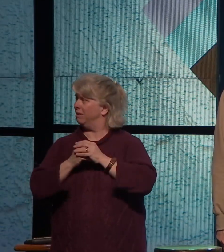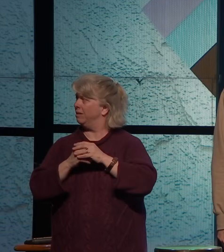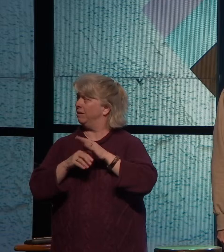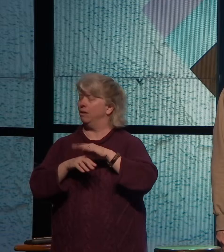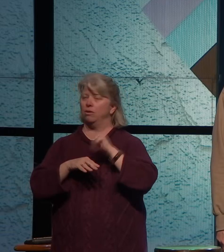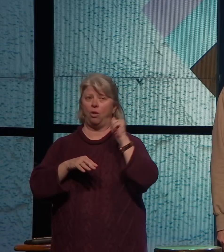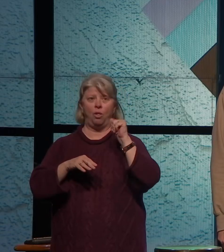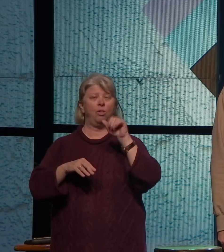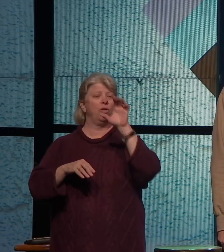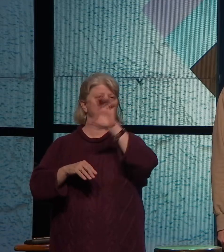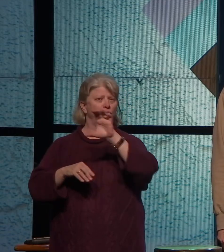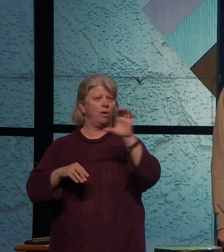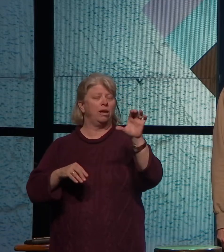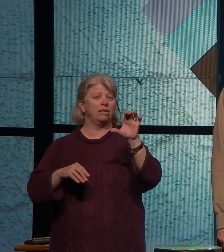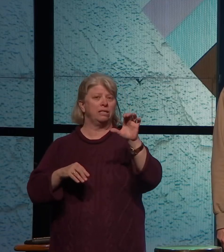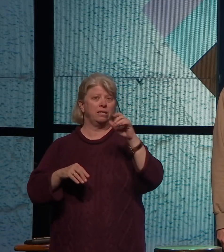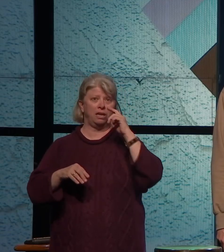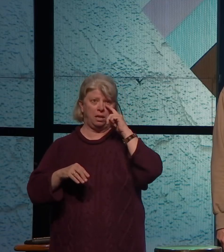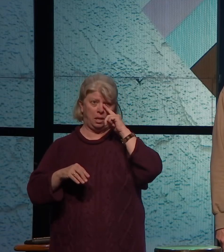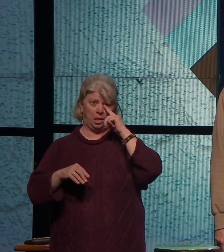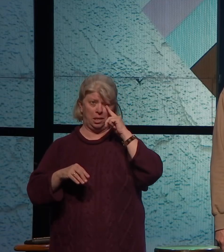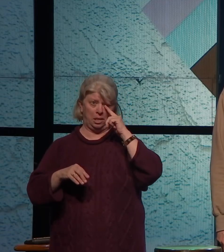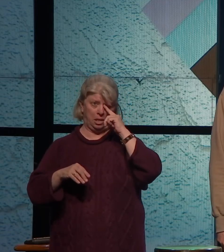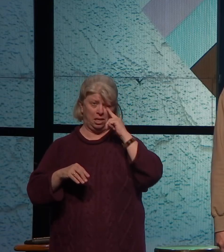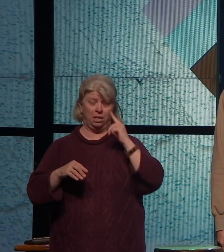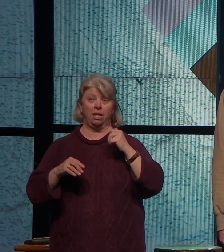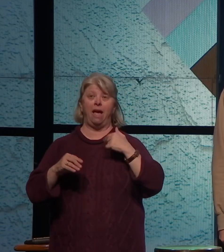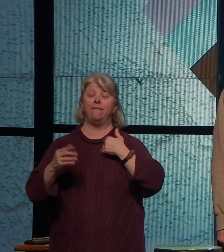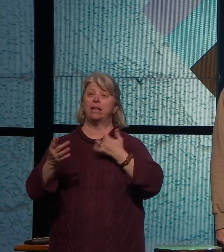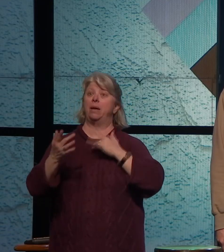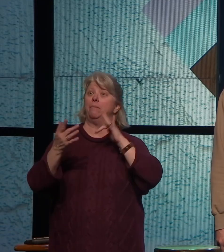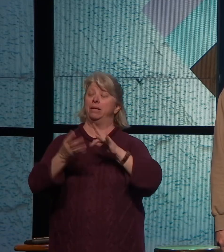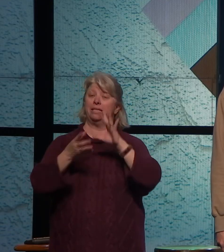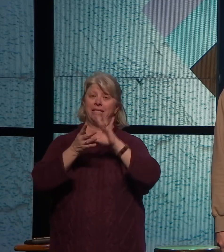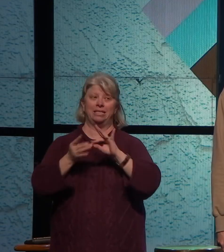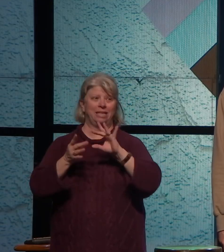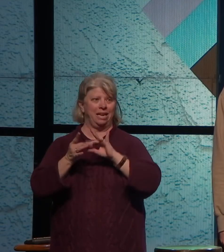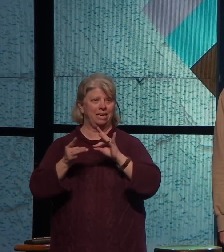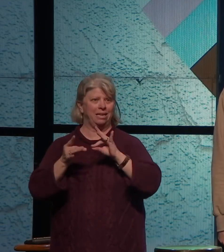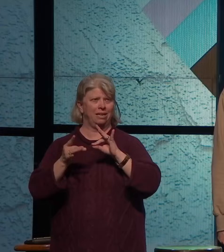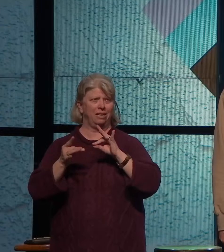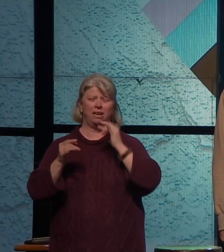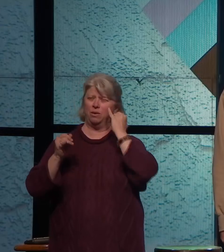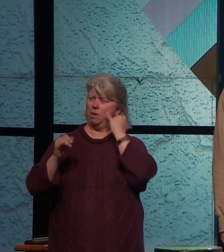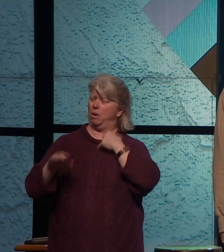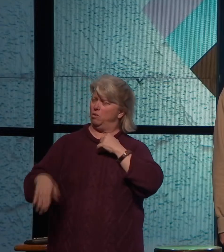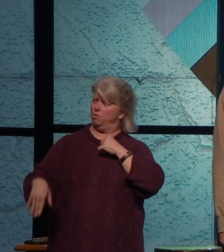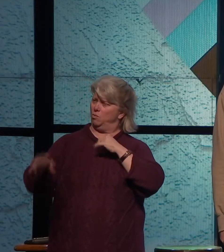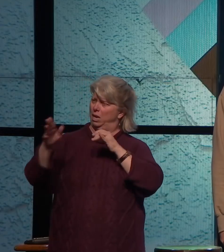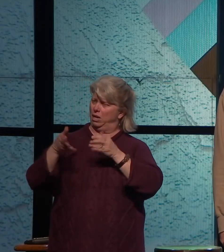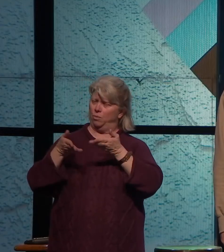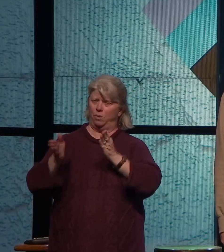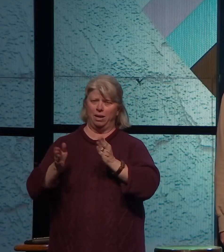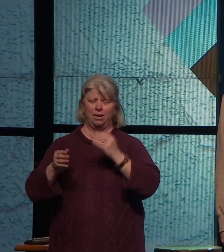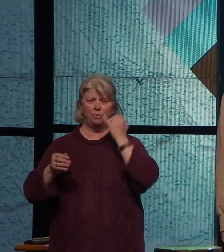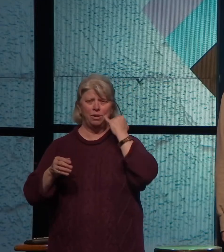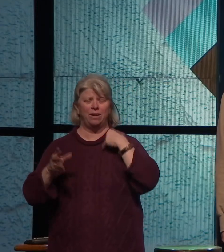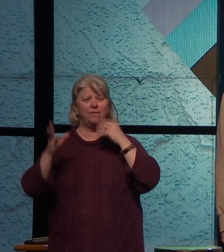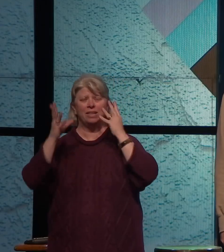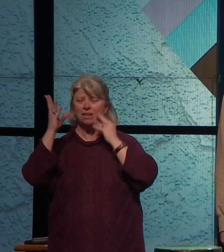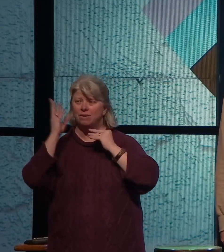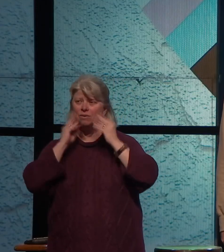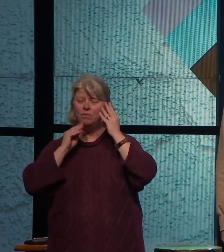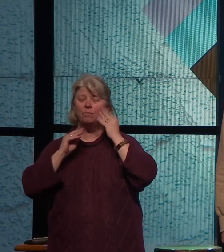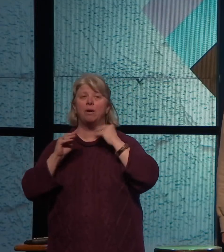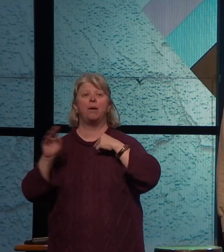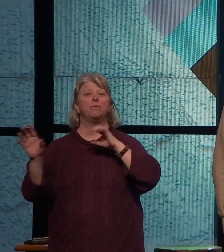of the cross is to have empathy to say, had I been raised that way, had I had those experiences, I